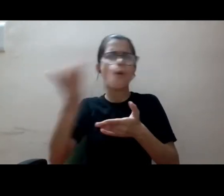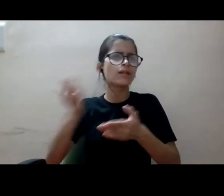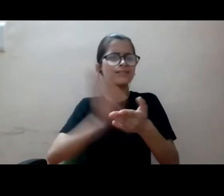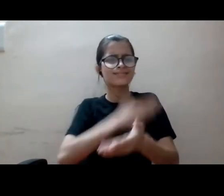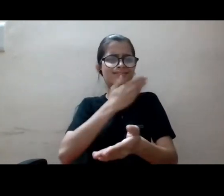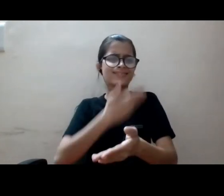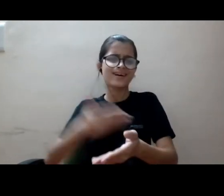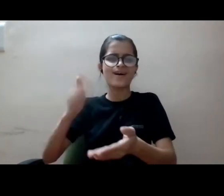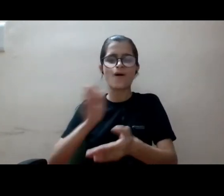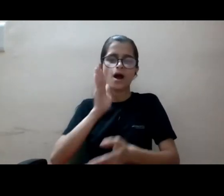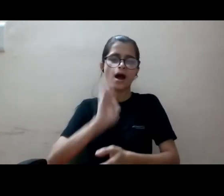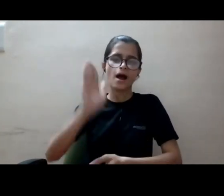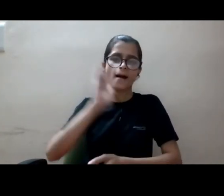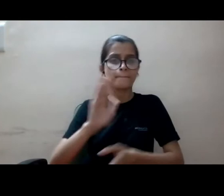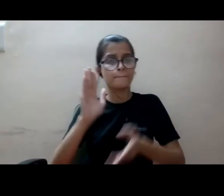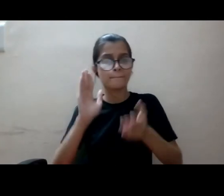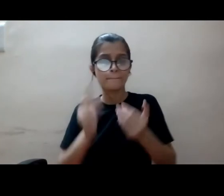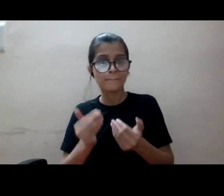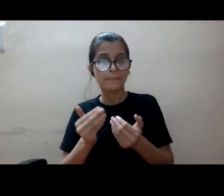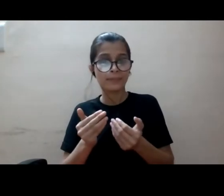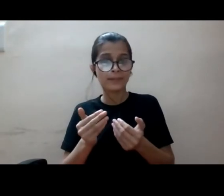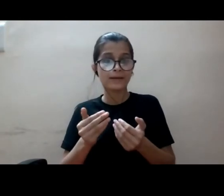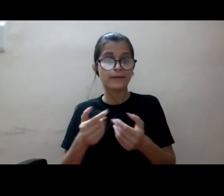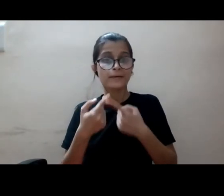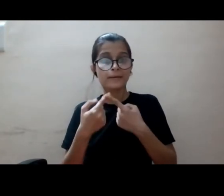a song that just hours before